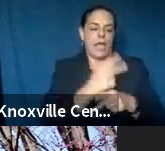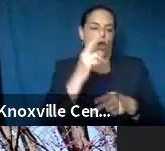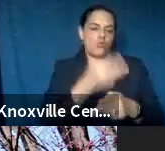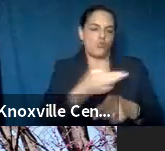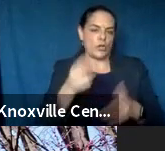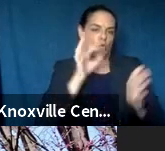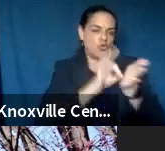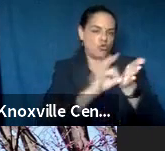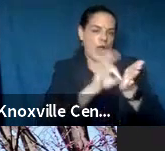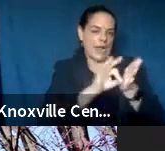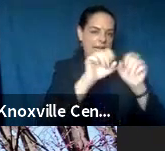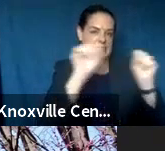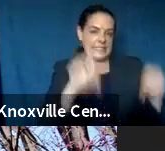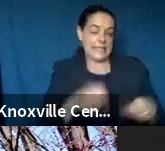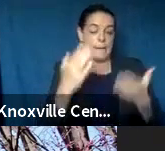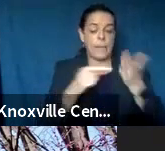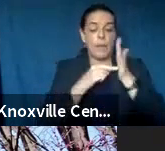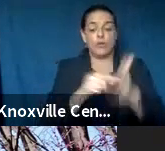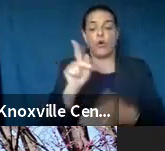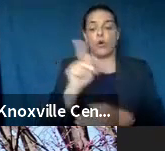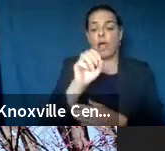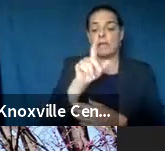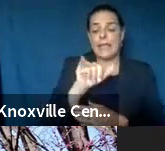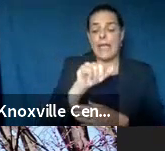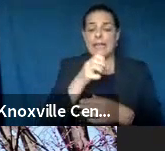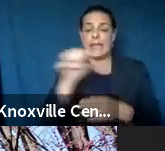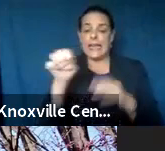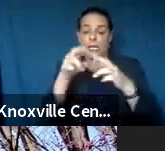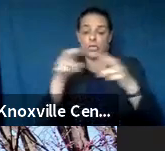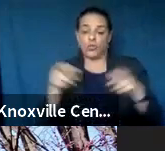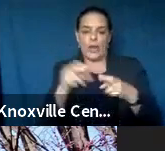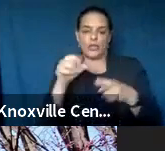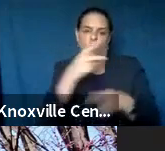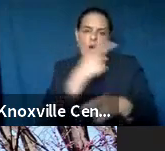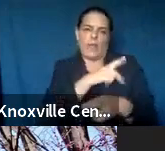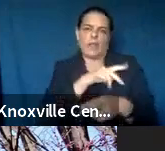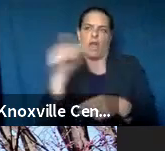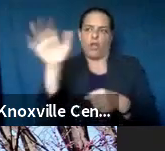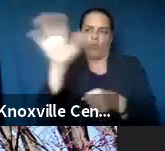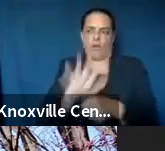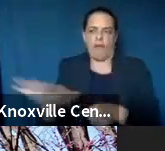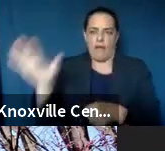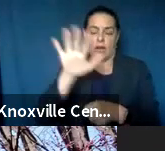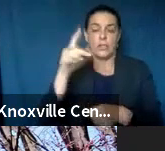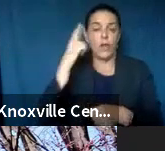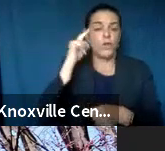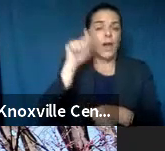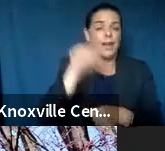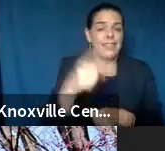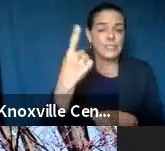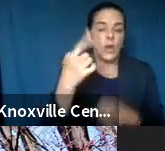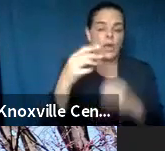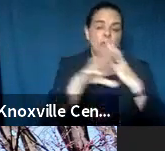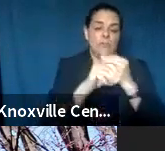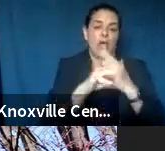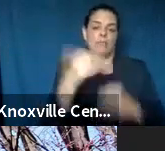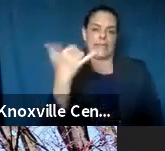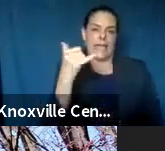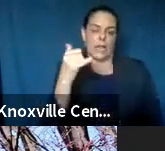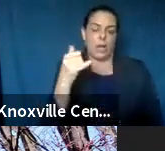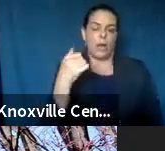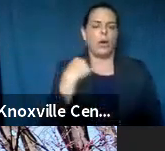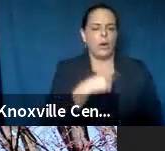Knox County, the East Region, or patients from other jurisdictions. For this benchmark, the traffic light is yellow. We did experience